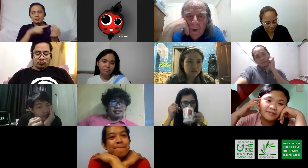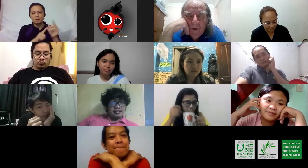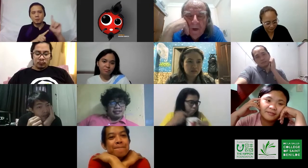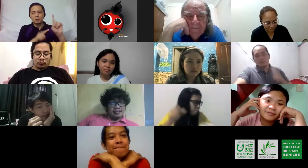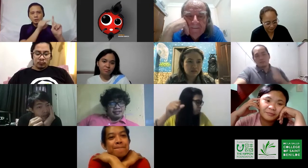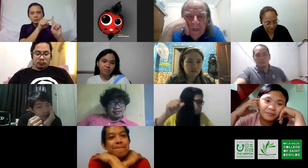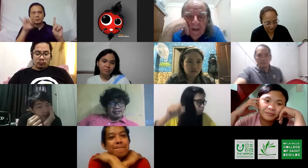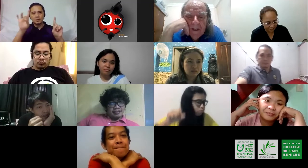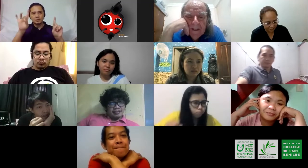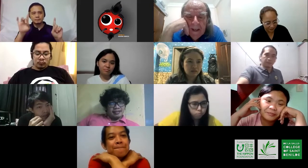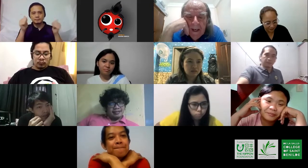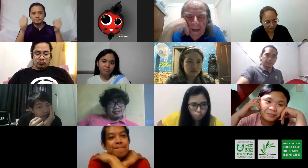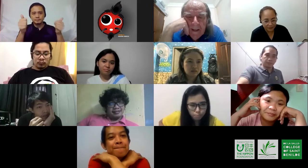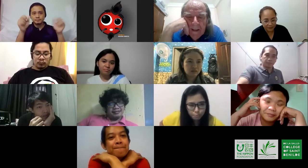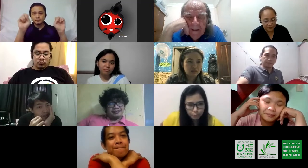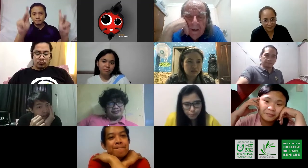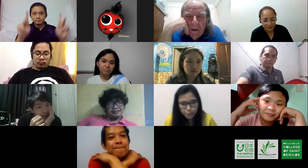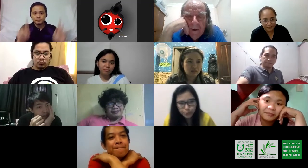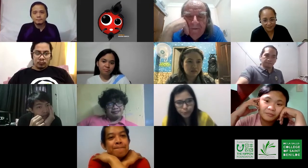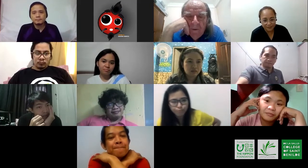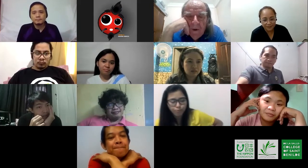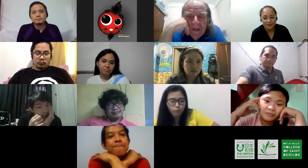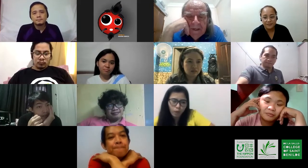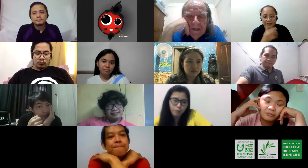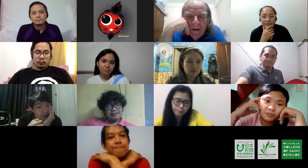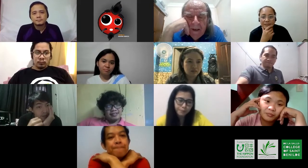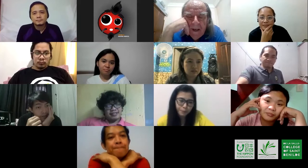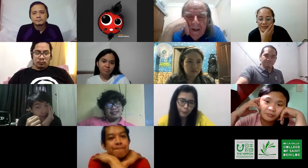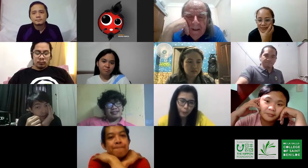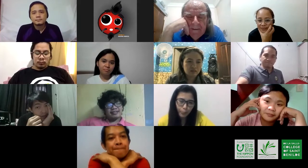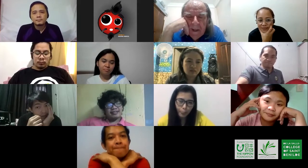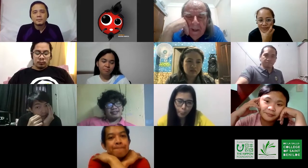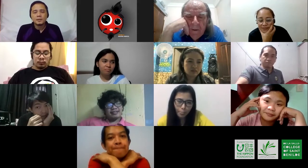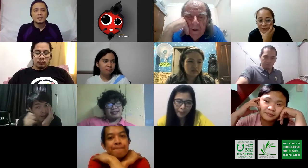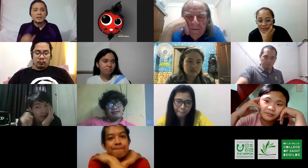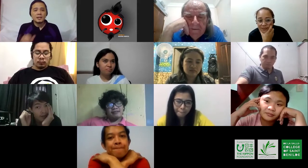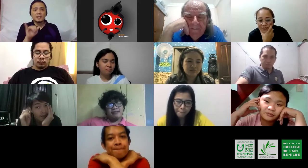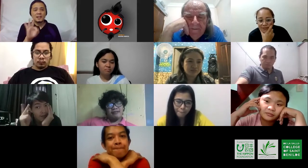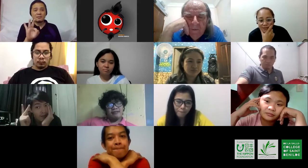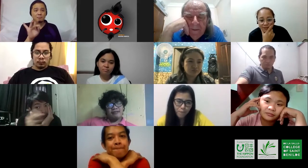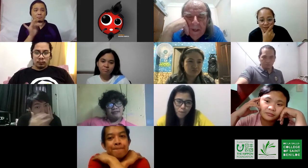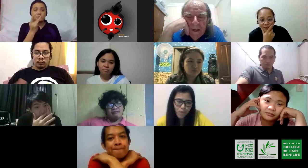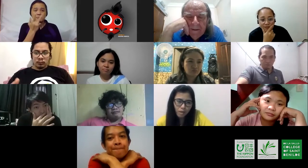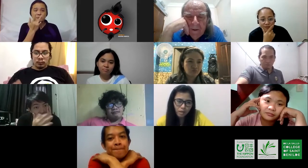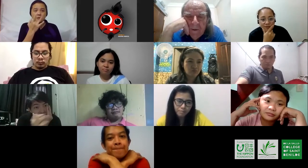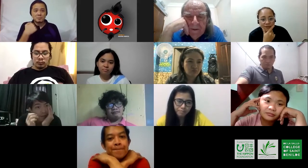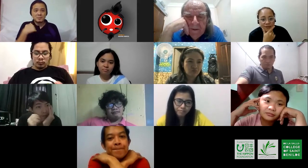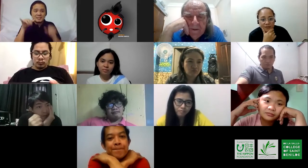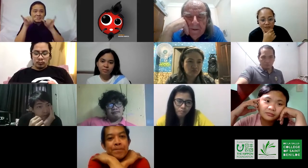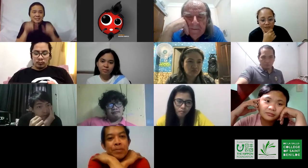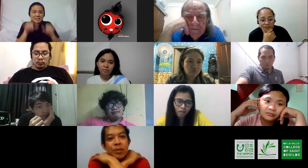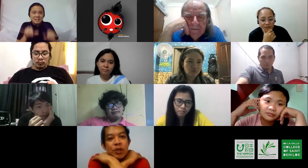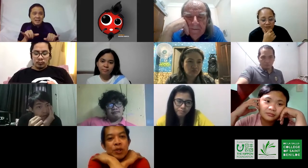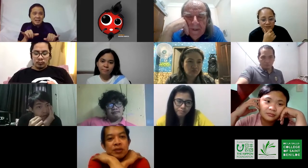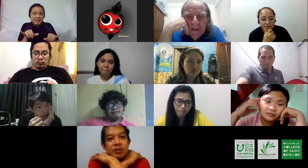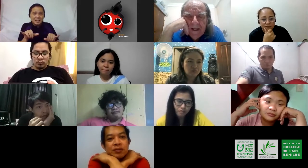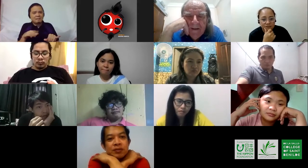Okay. So if you want me to stay online, I will, if you want me to answer questions, but I'm